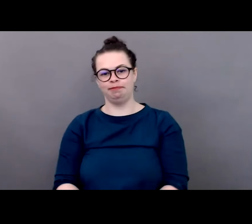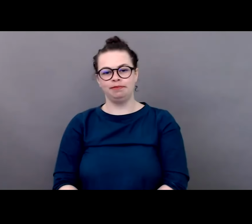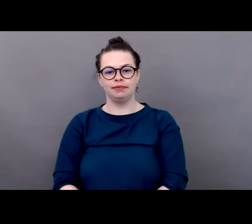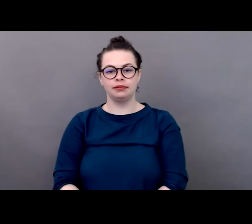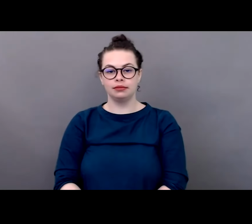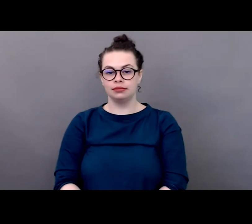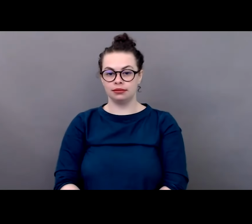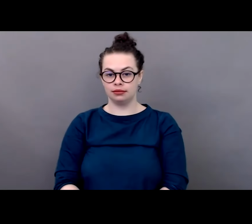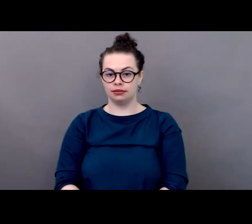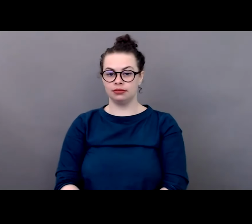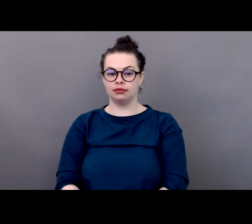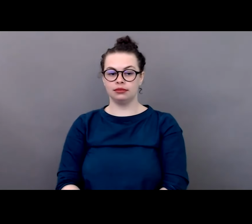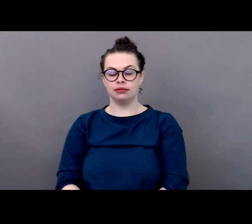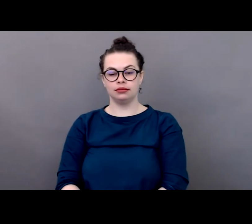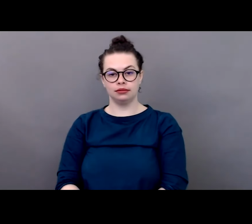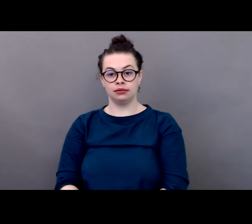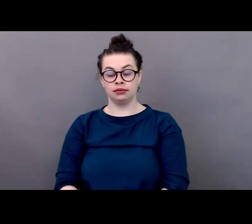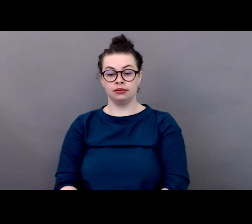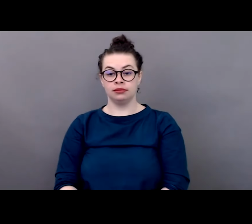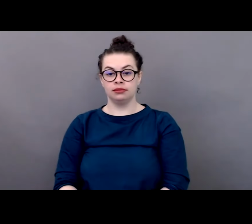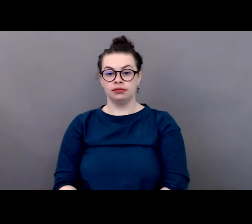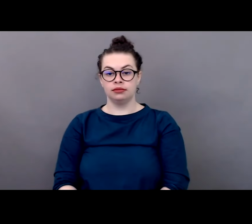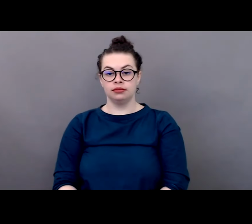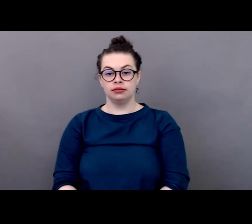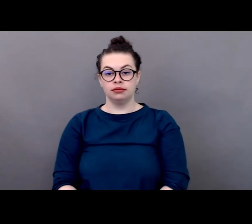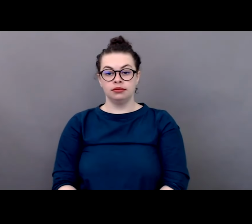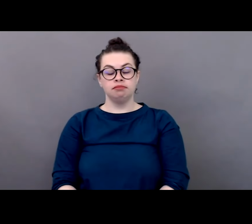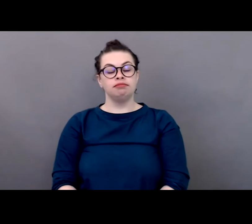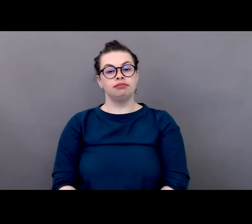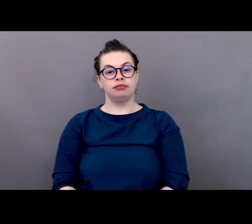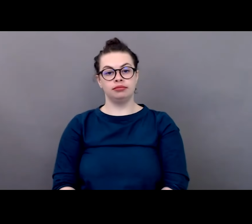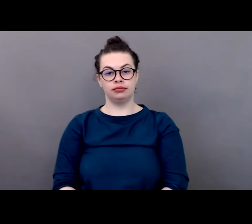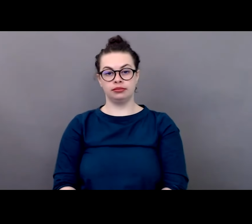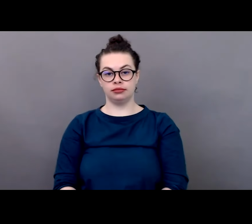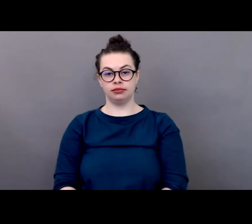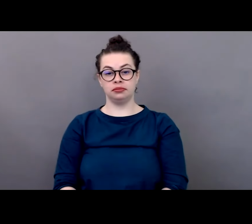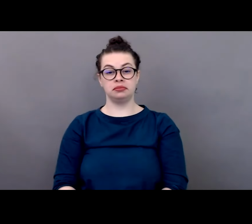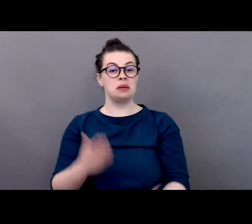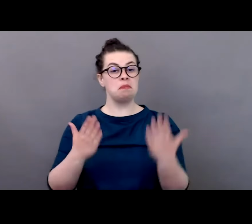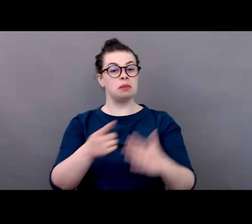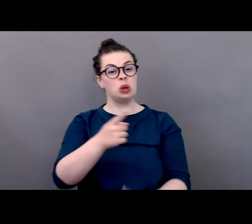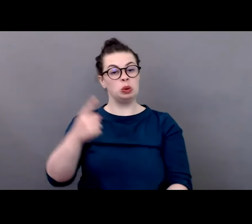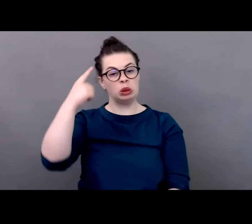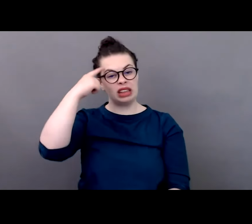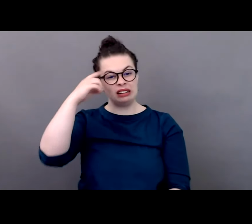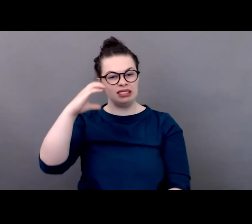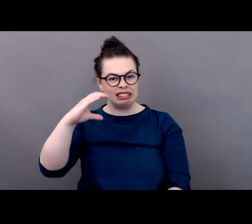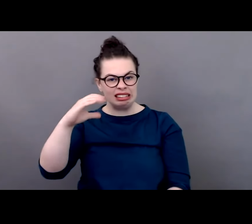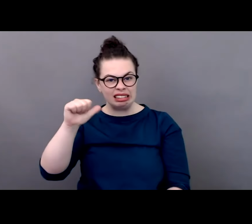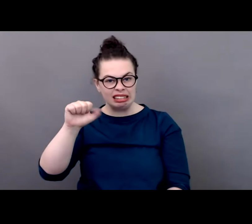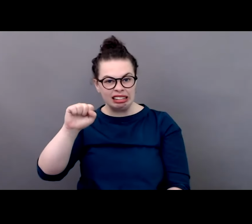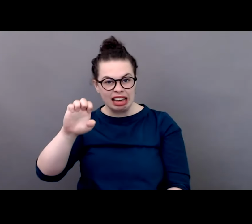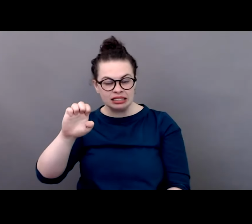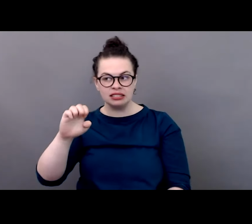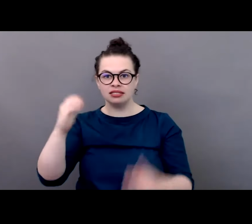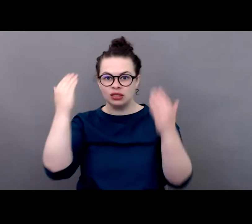So you might think that taking a case is something what only lawyers can do,